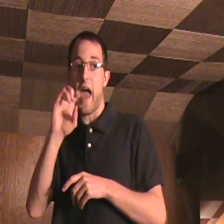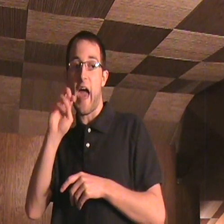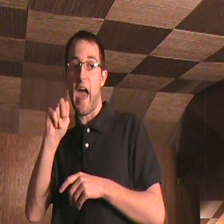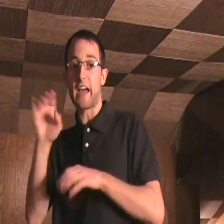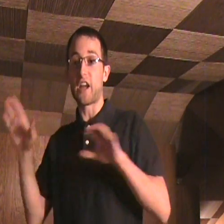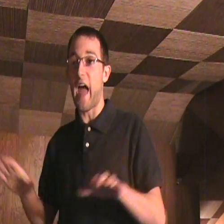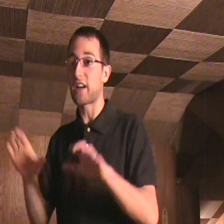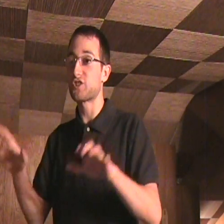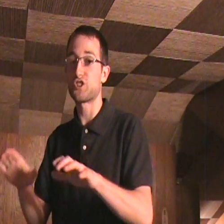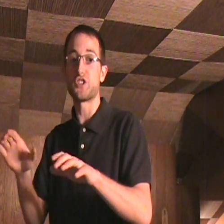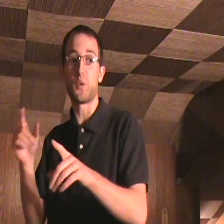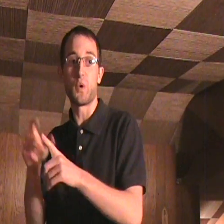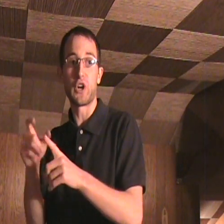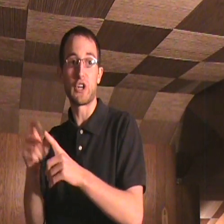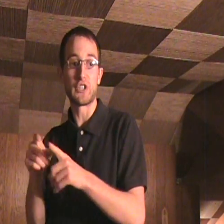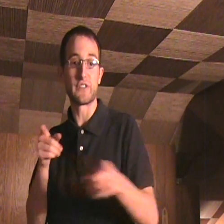Naming words and action words. Juliana?